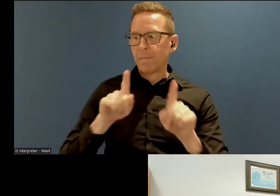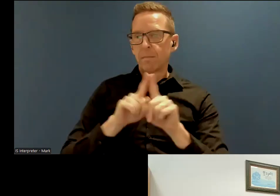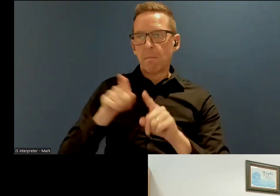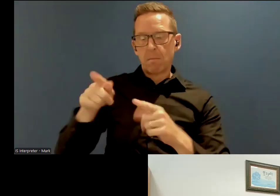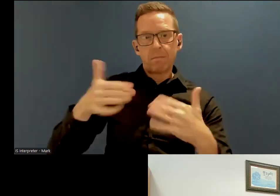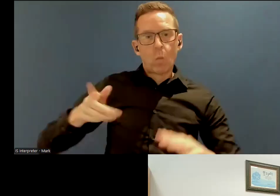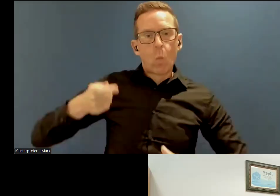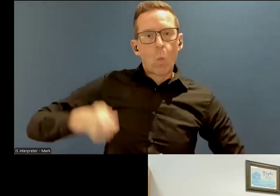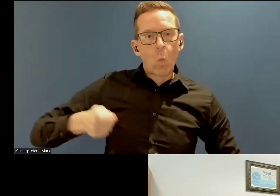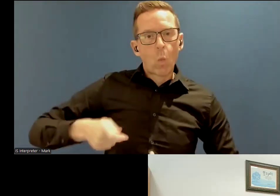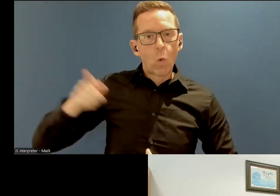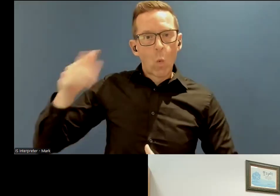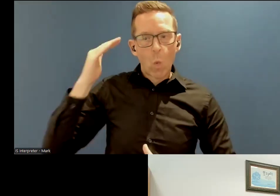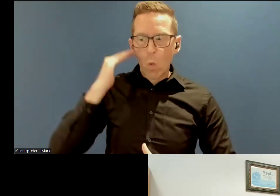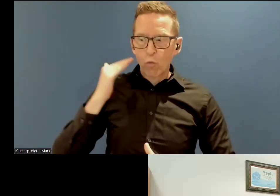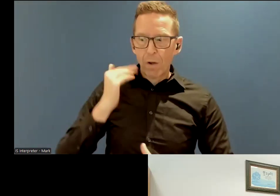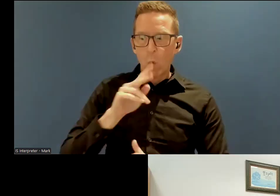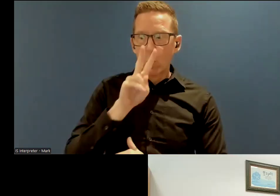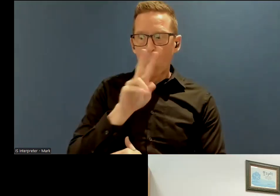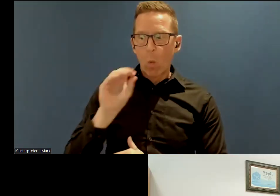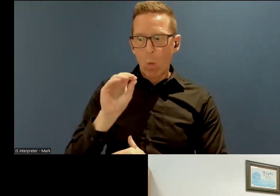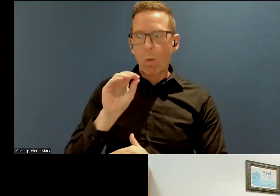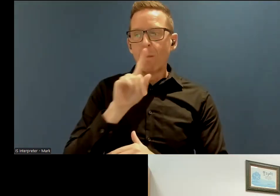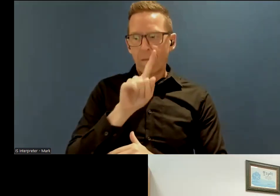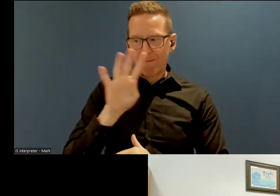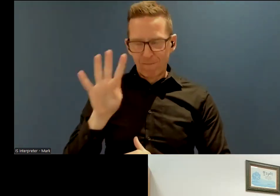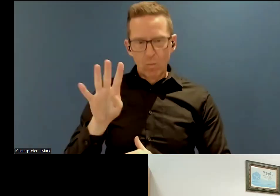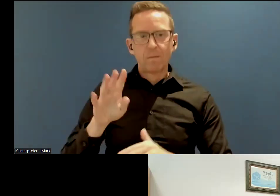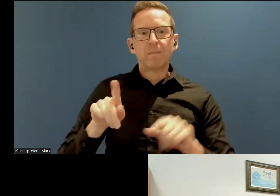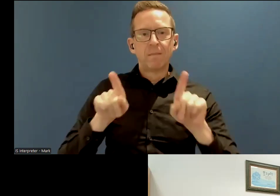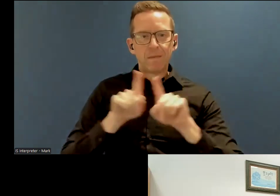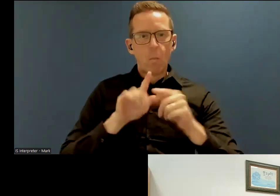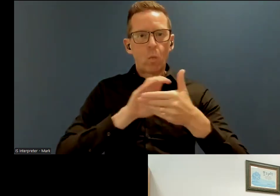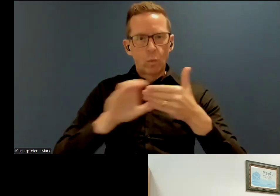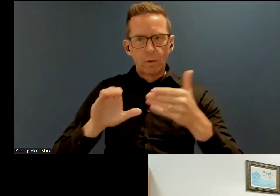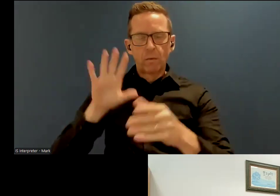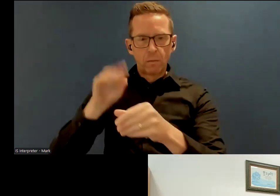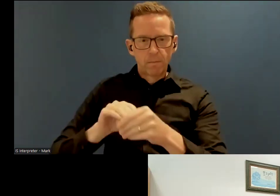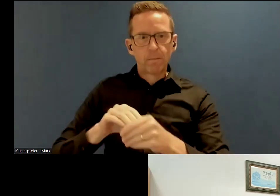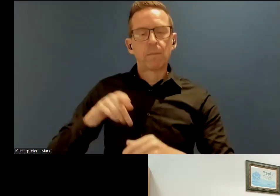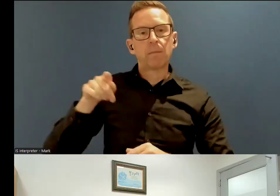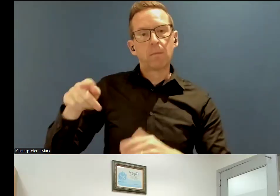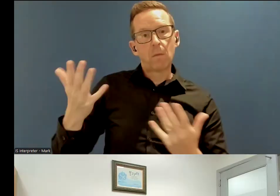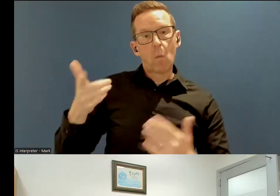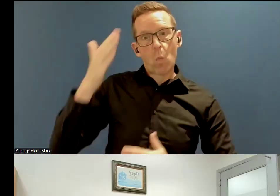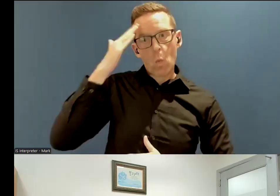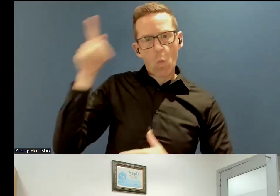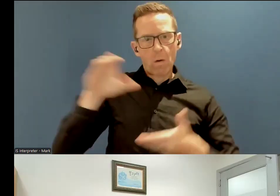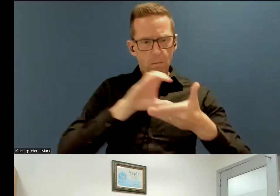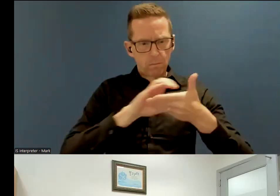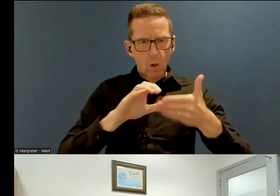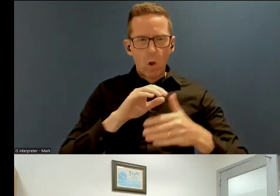in 2014, and he received a decision against the Article 24, which spoke about